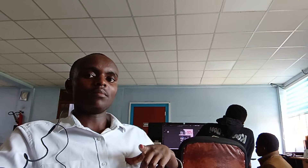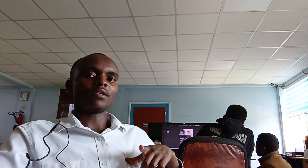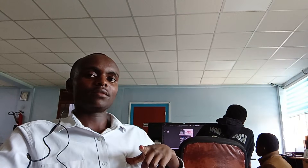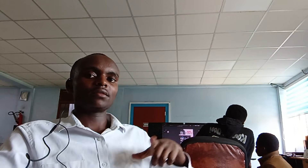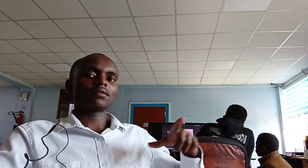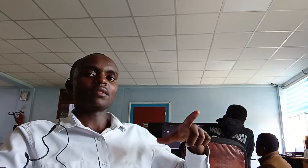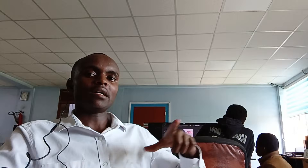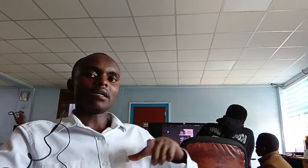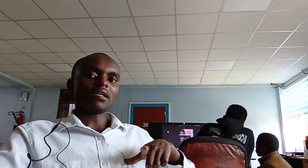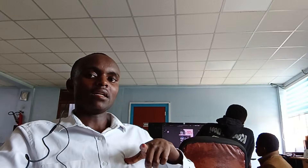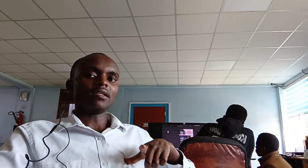breast, lady,